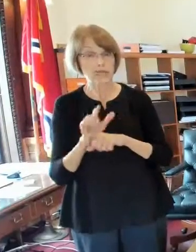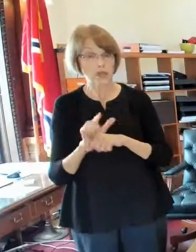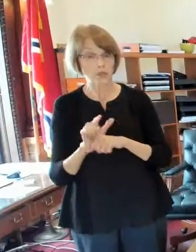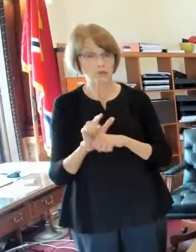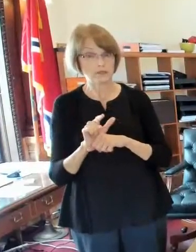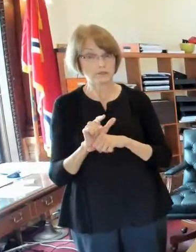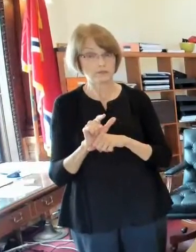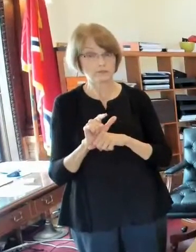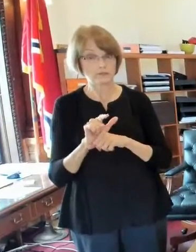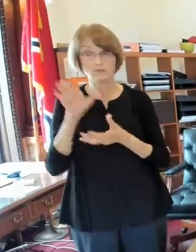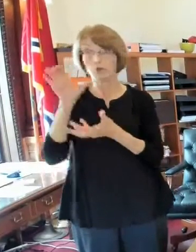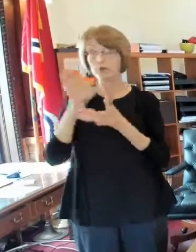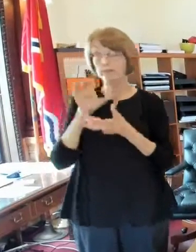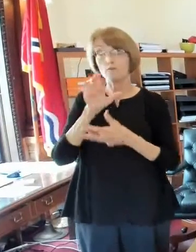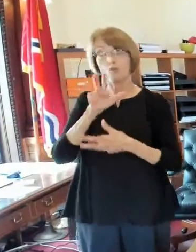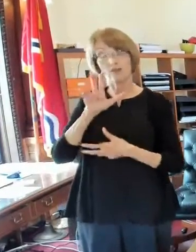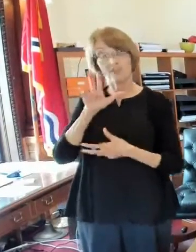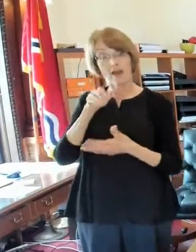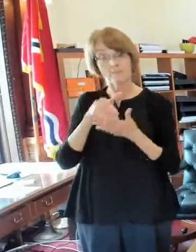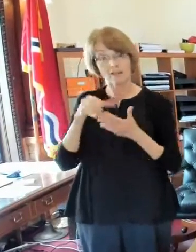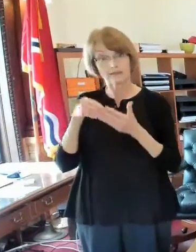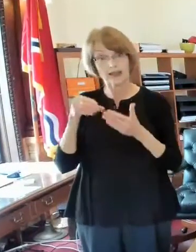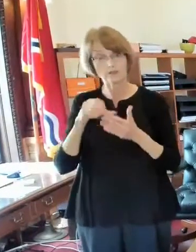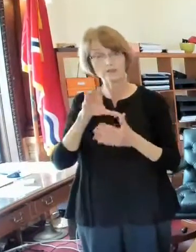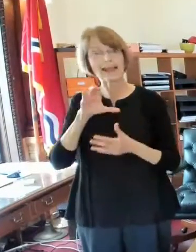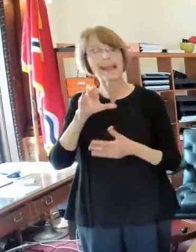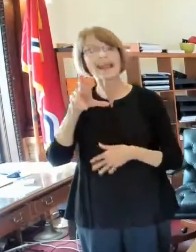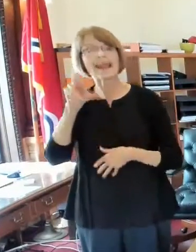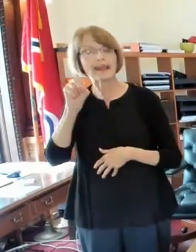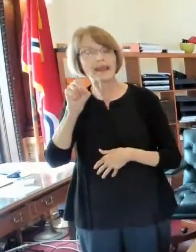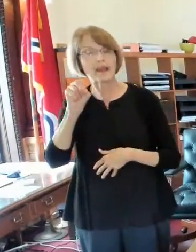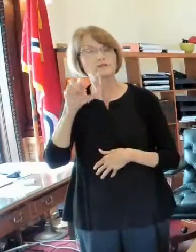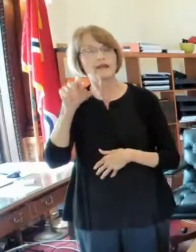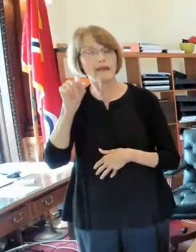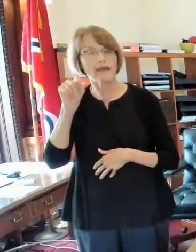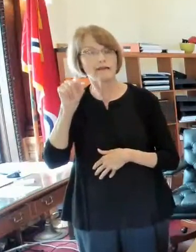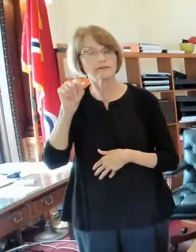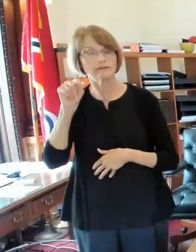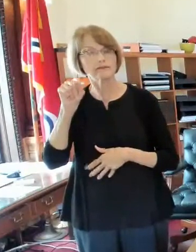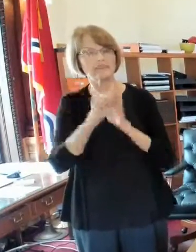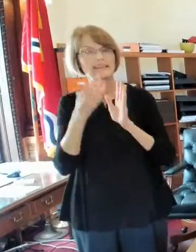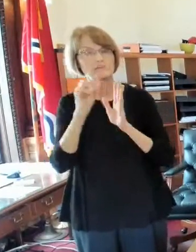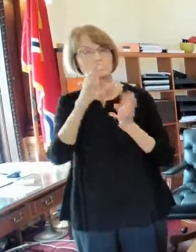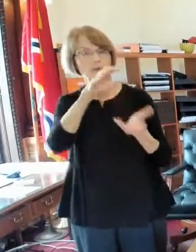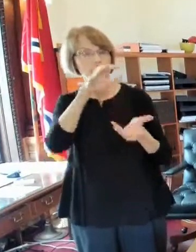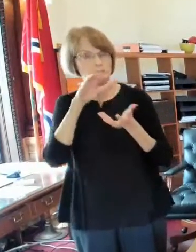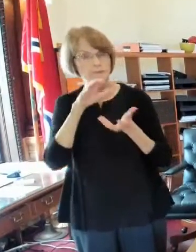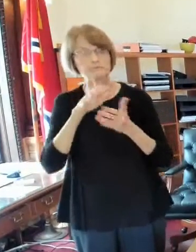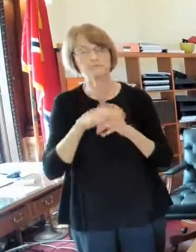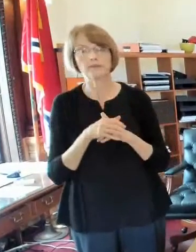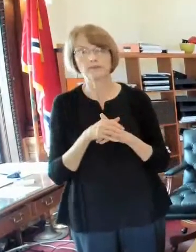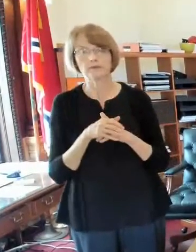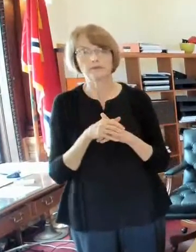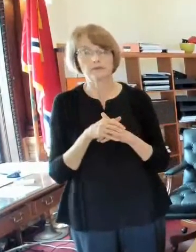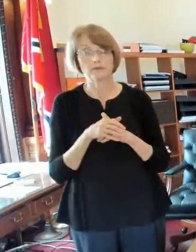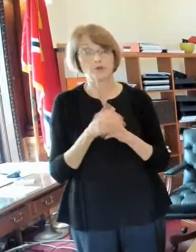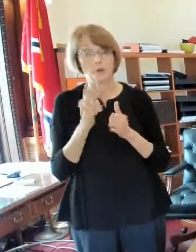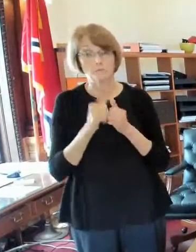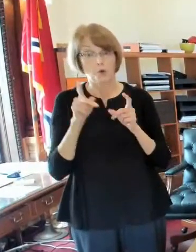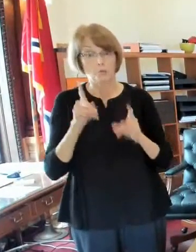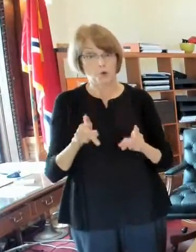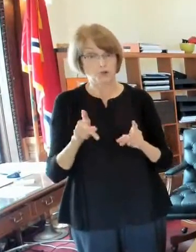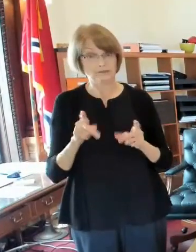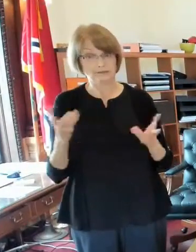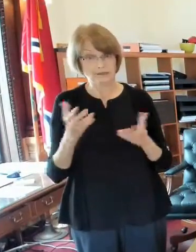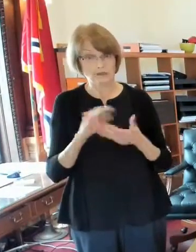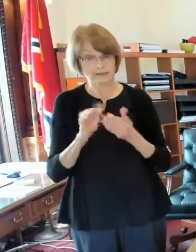received $35 million in CARES Act funding from the state. That was about $116 per person in the city of